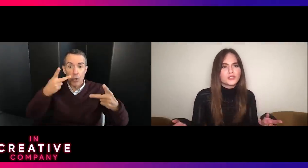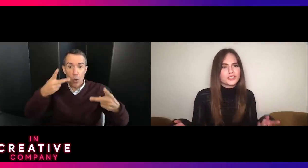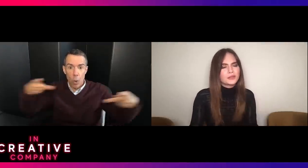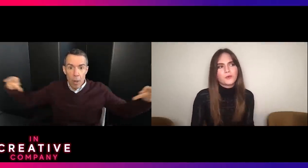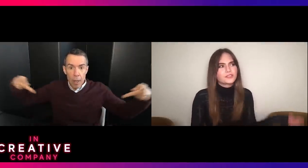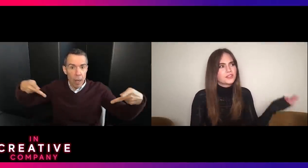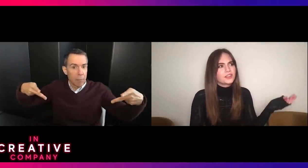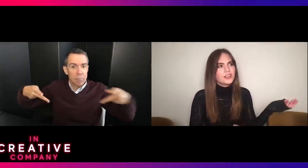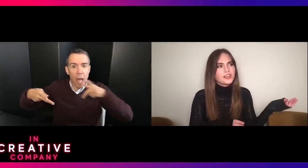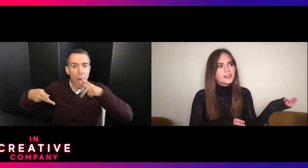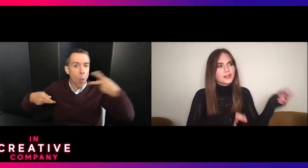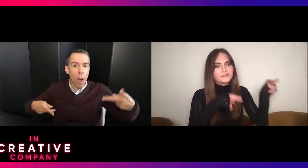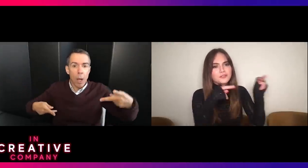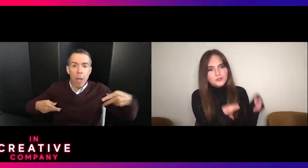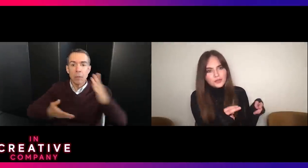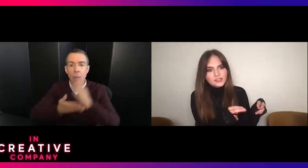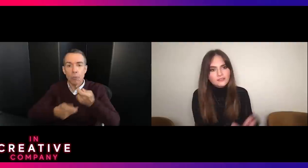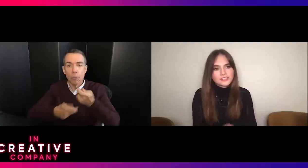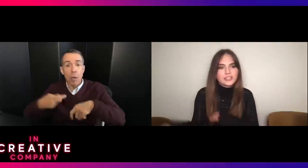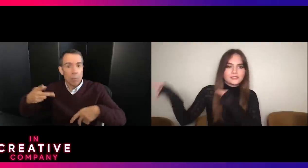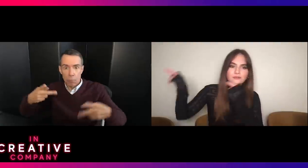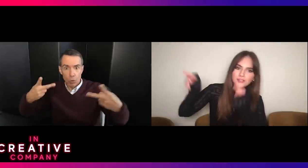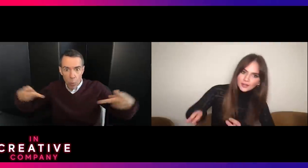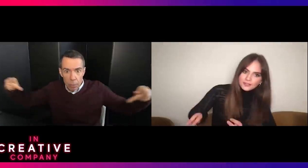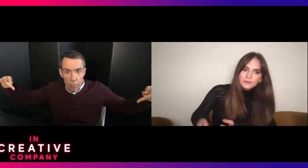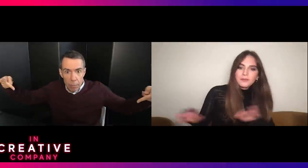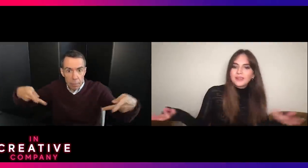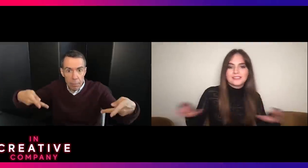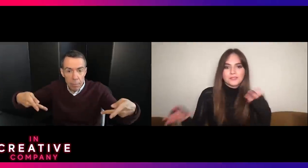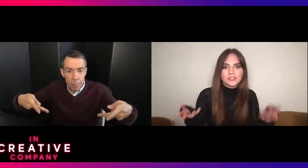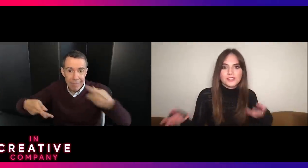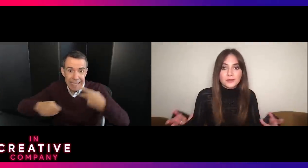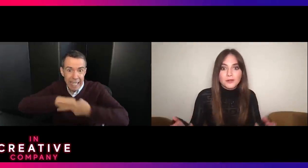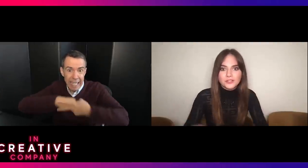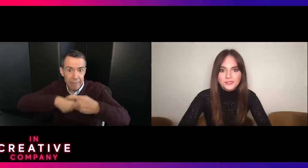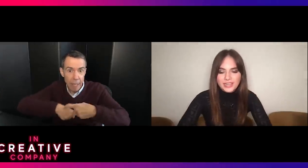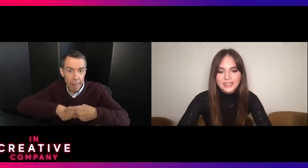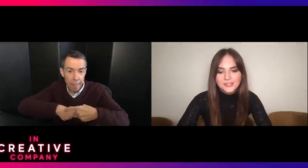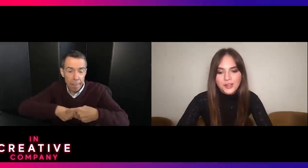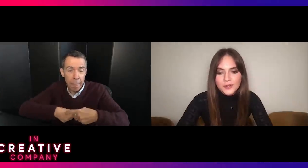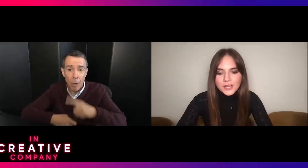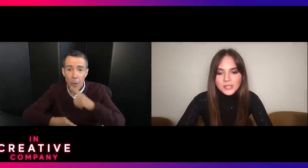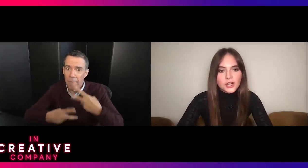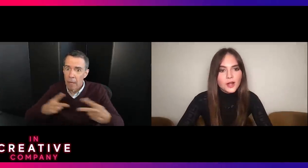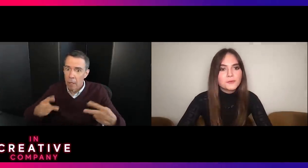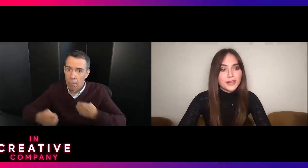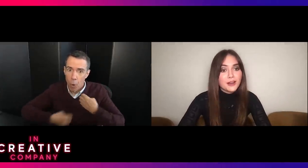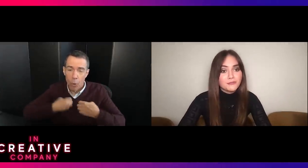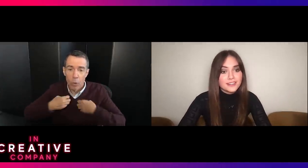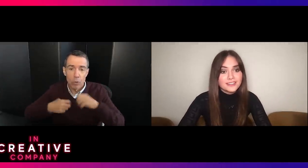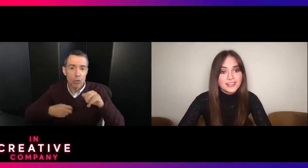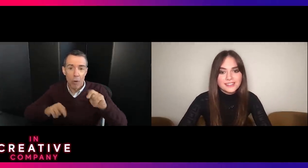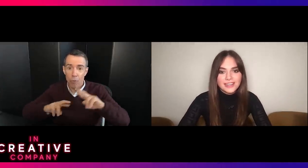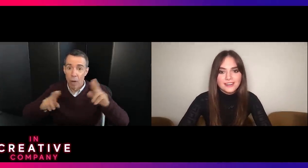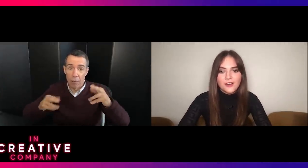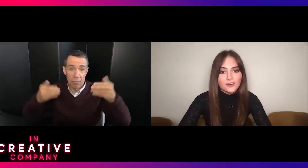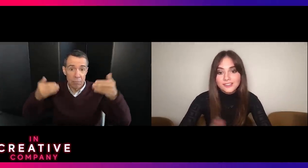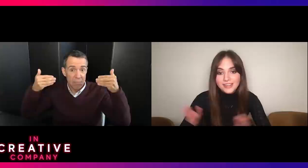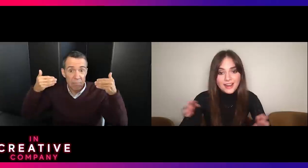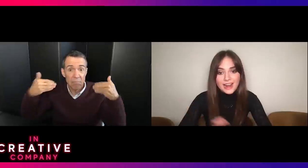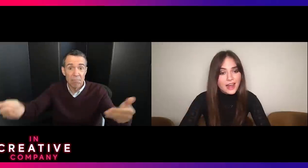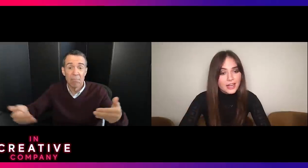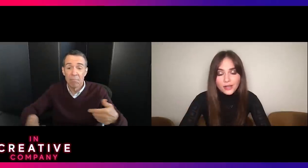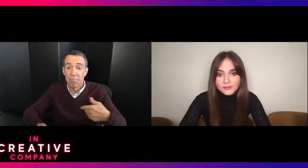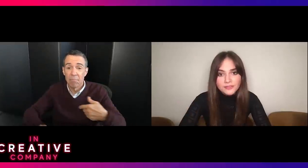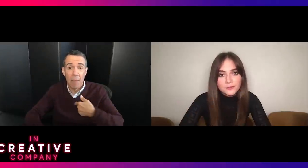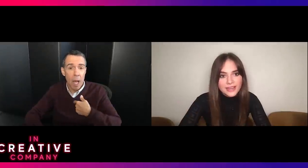out of time, but also she didn't want to kind of do Troy's coverage then turn over to me because it was such an emotional scene. And so Sean was really our friend in that scene. And